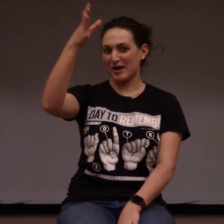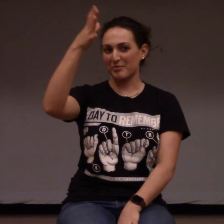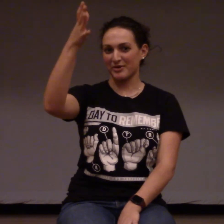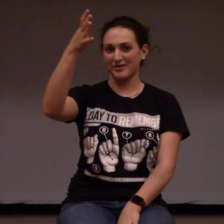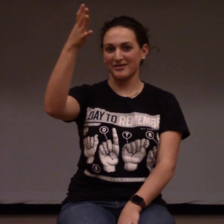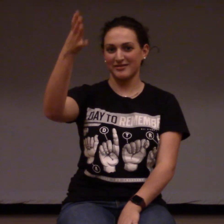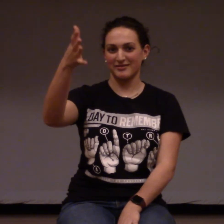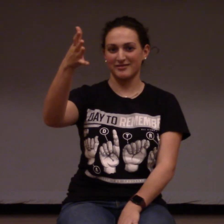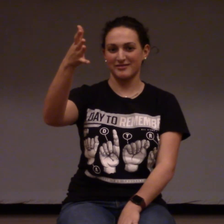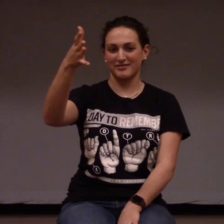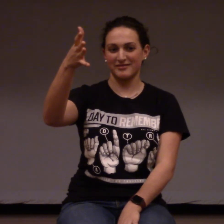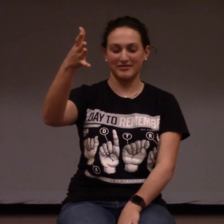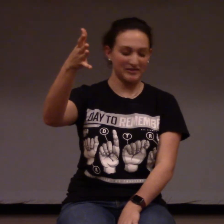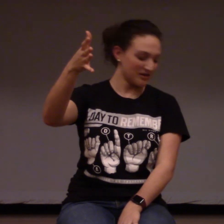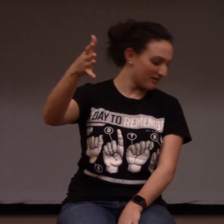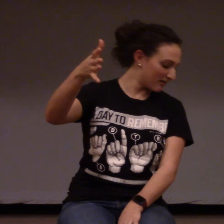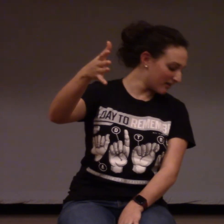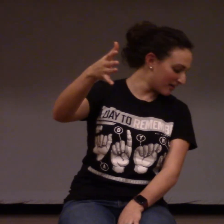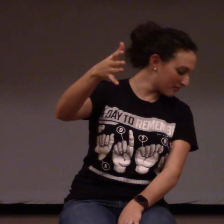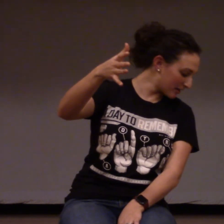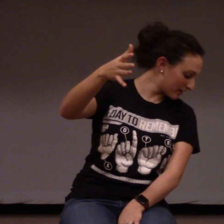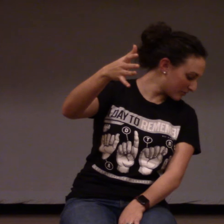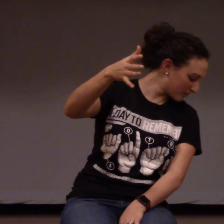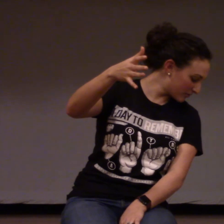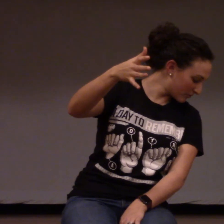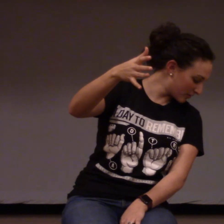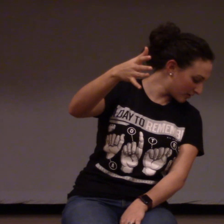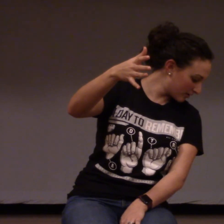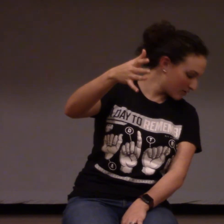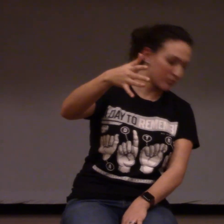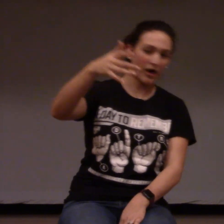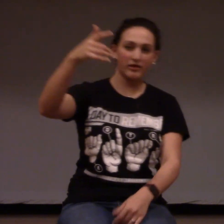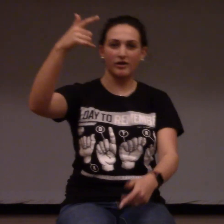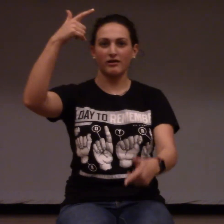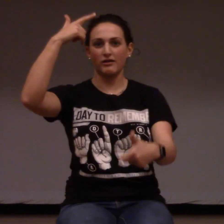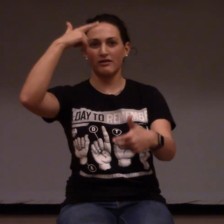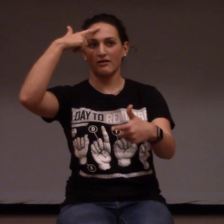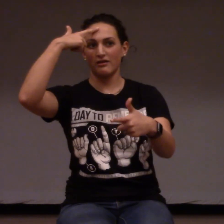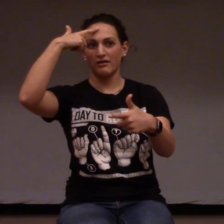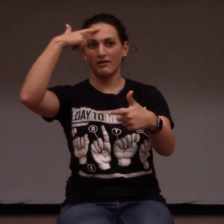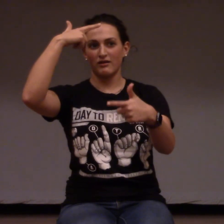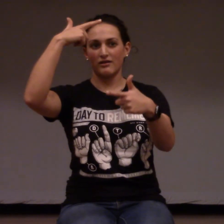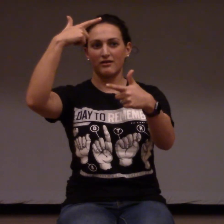grandpa, I kind of want to go in order, brother,